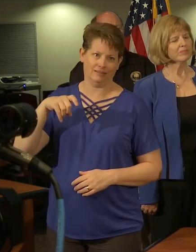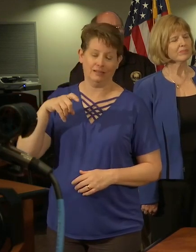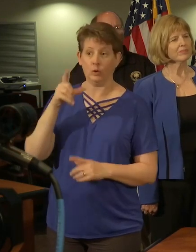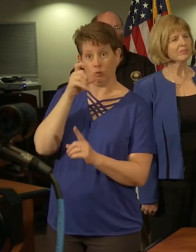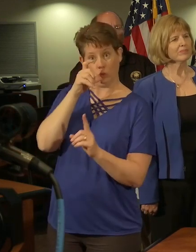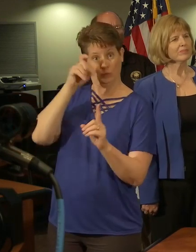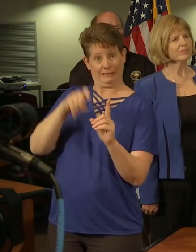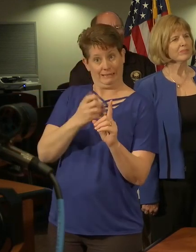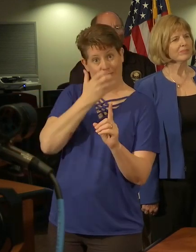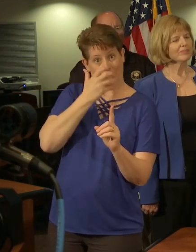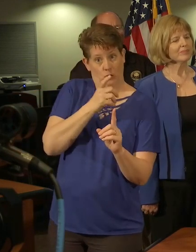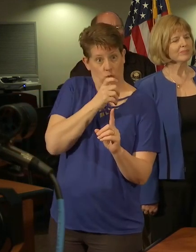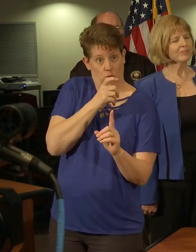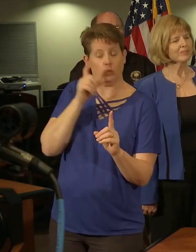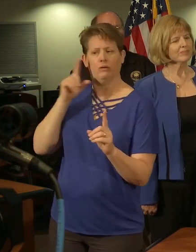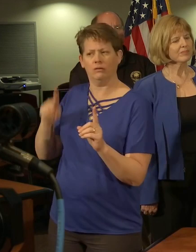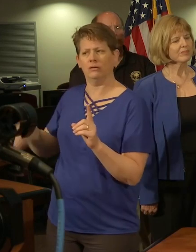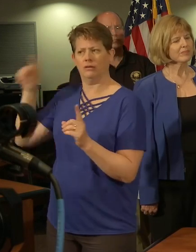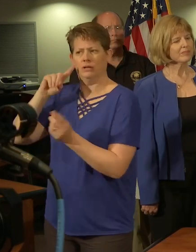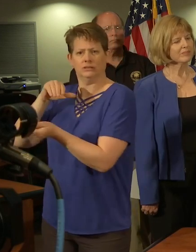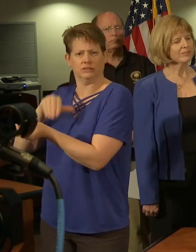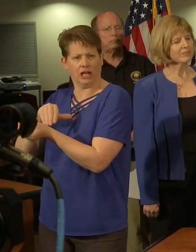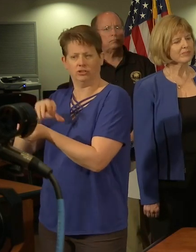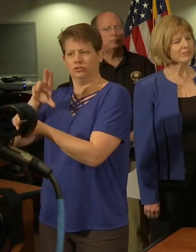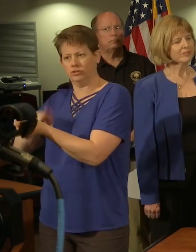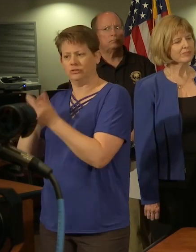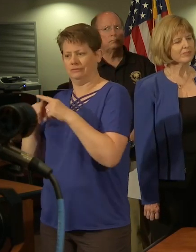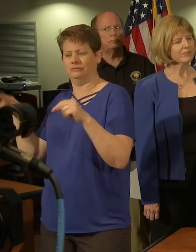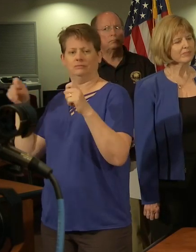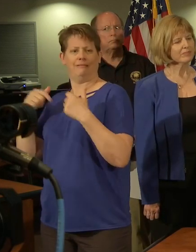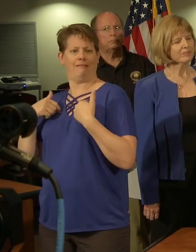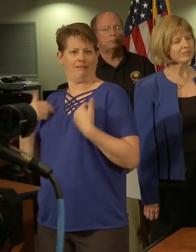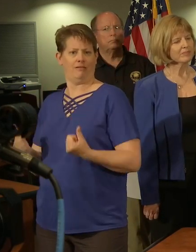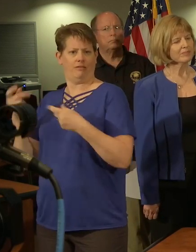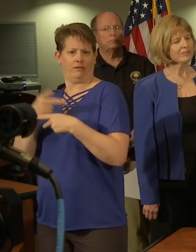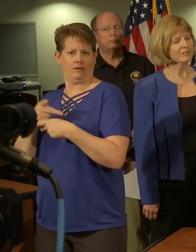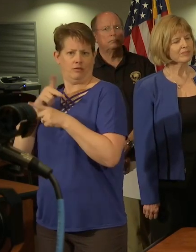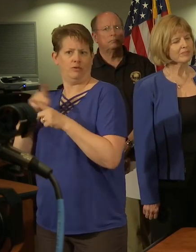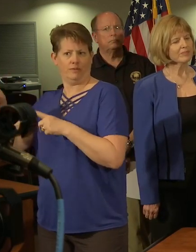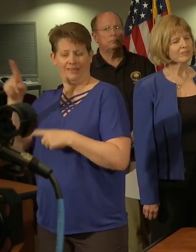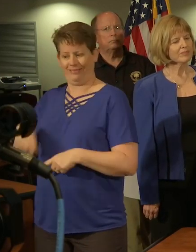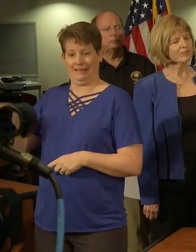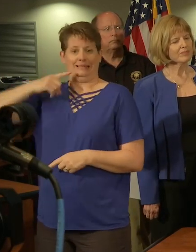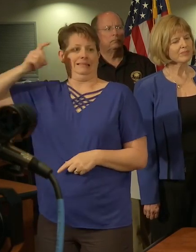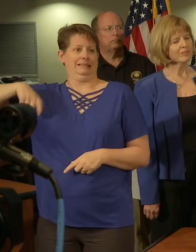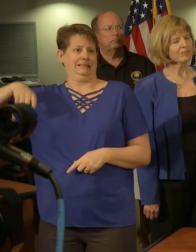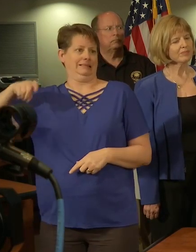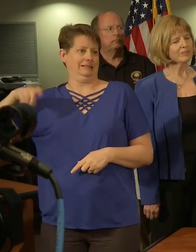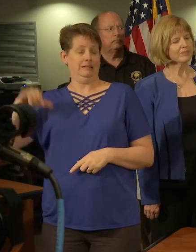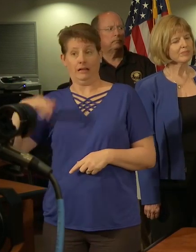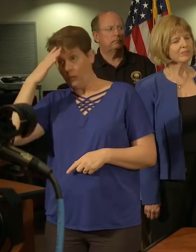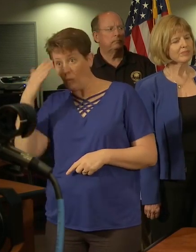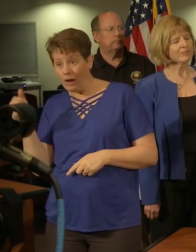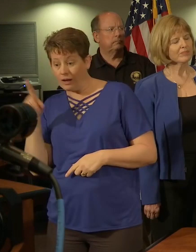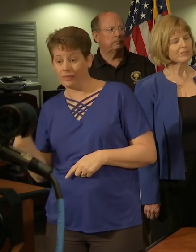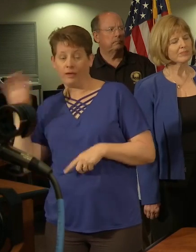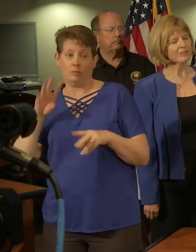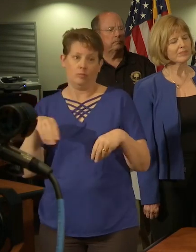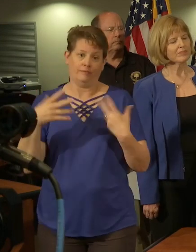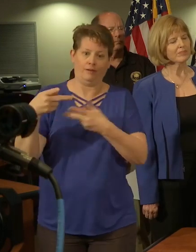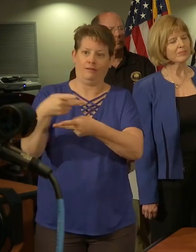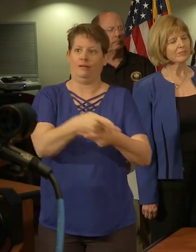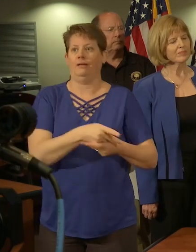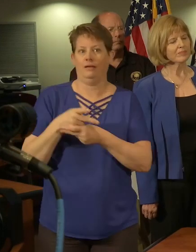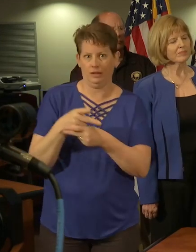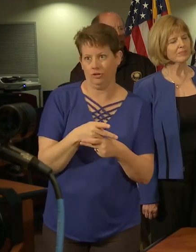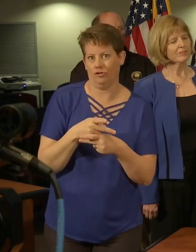professionals are the ones who critically need to have these masks. because they are the ones that are providing care, and